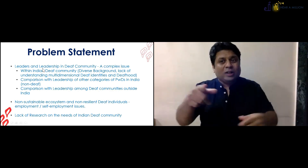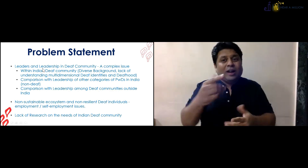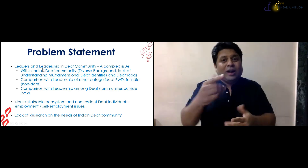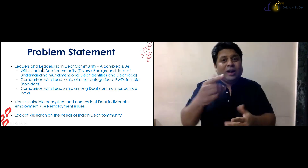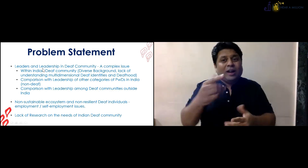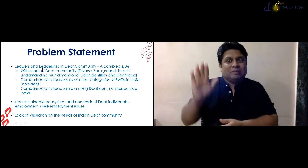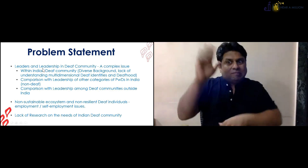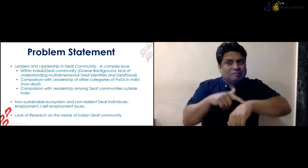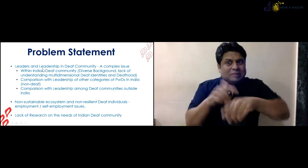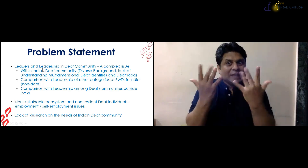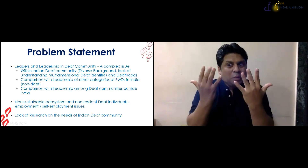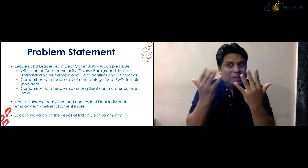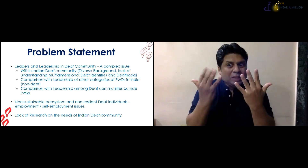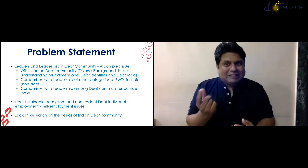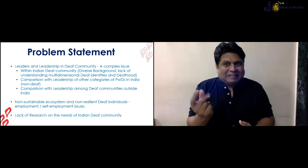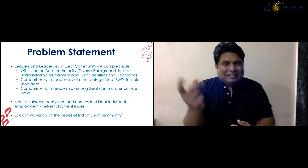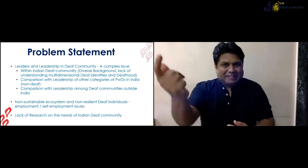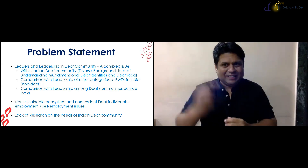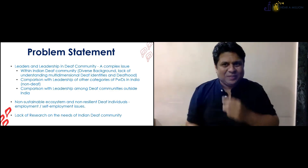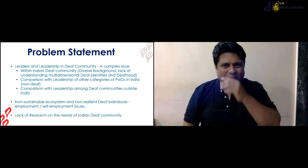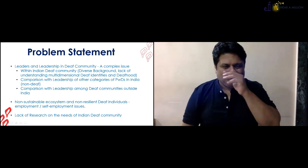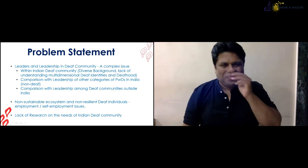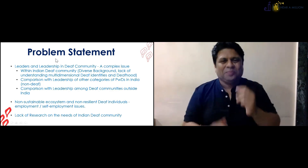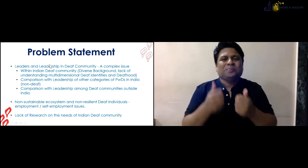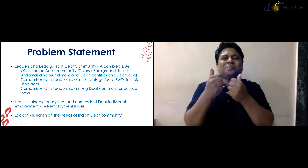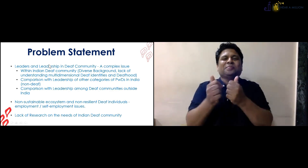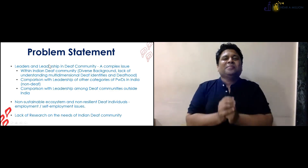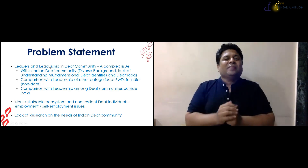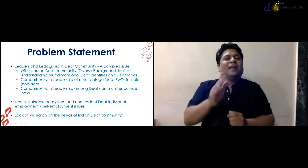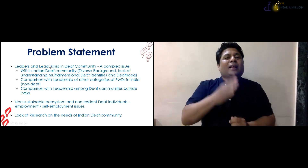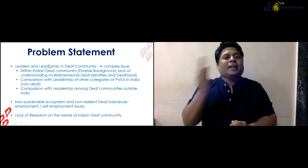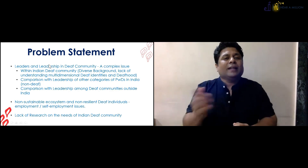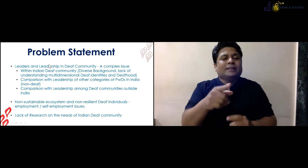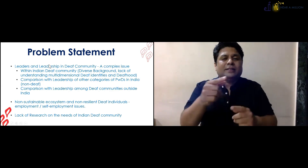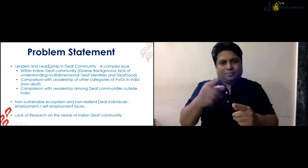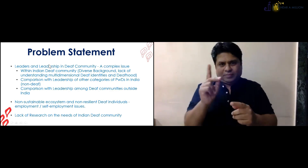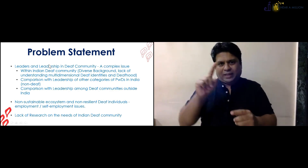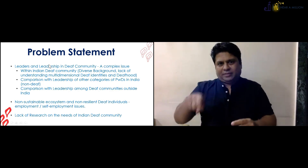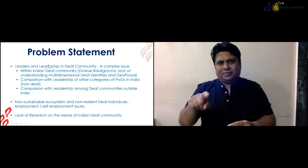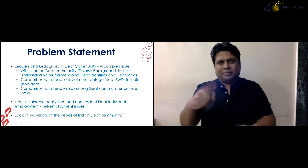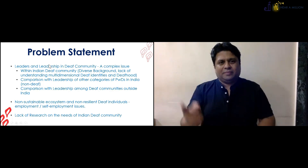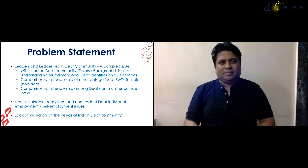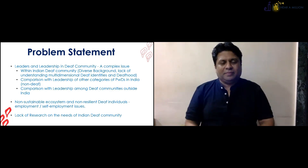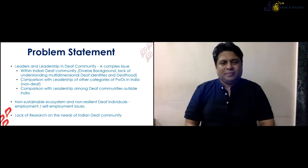lot of time, but I do have a lot of slides. I have 10 minutes and, it's quite in depth. Let's move on.